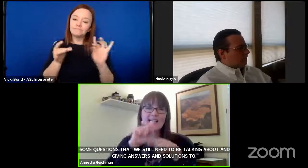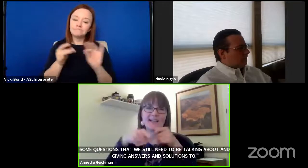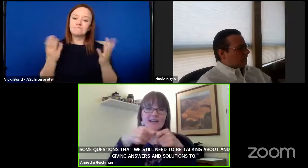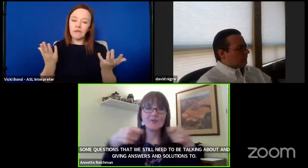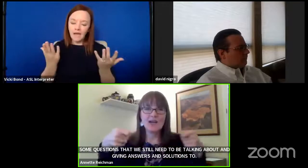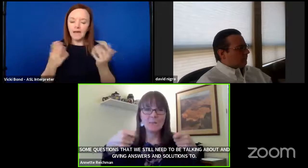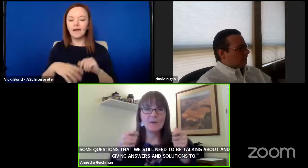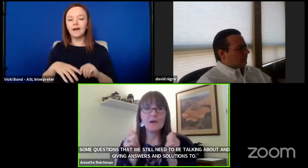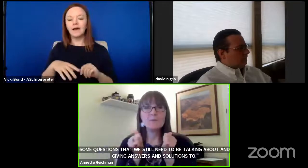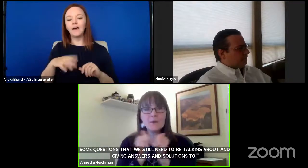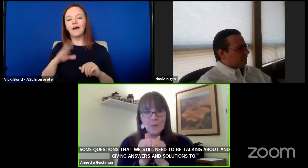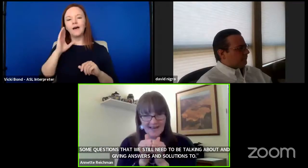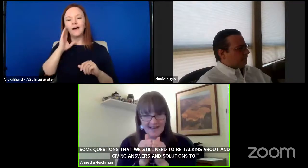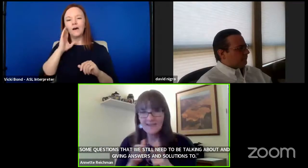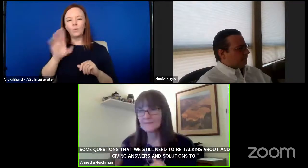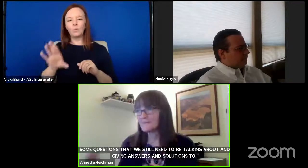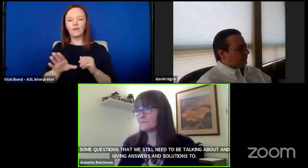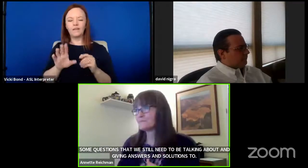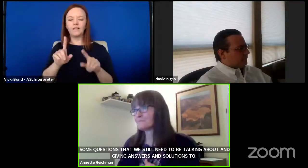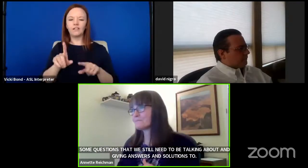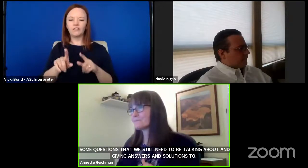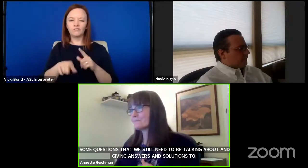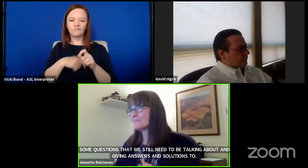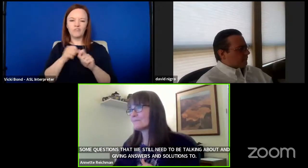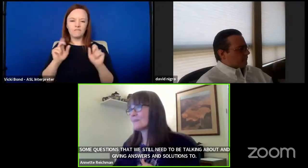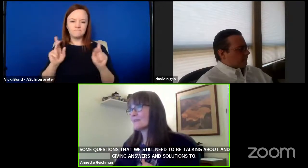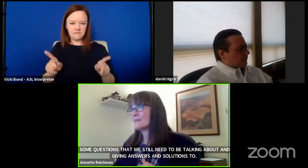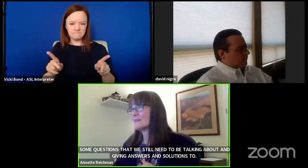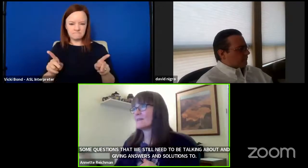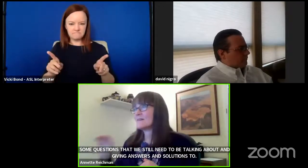to go ahead and wrap up with